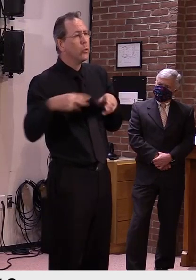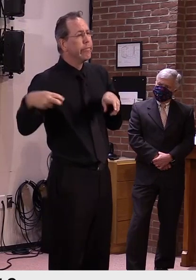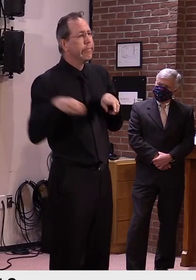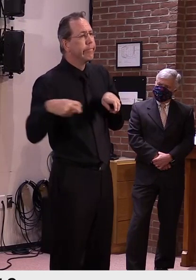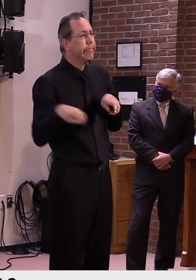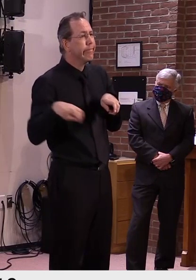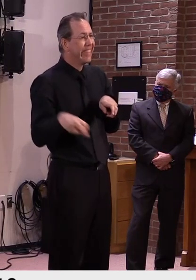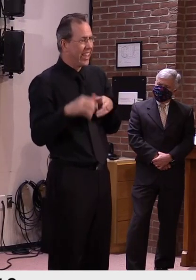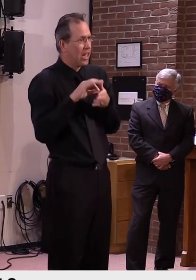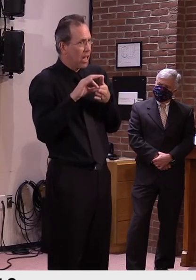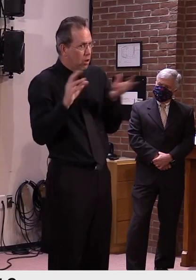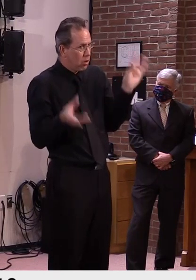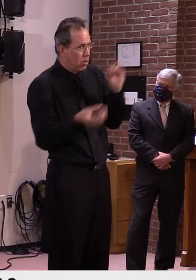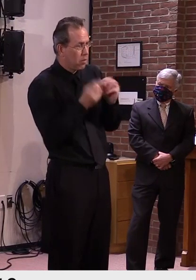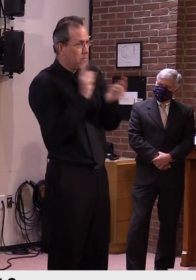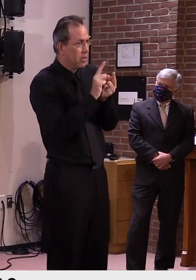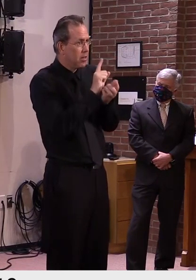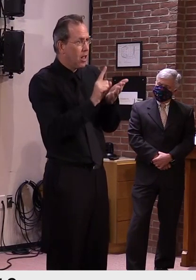issue as the schools have reopened.